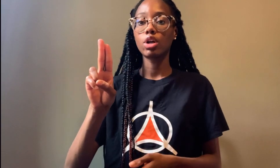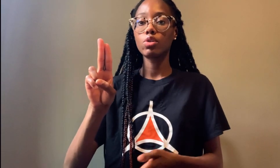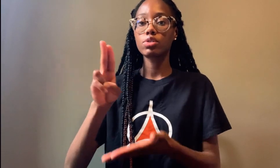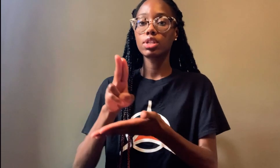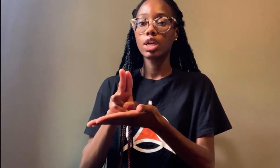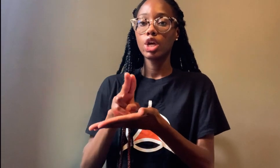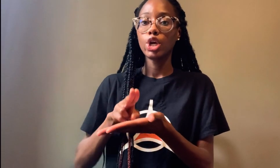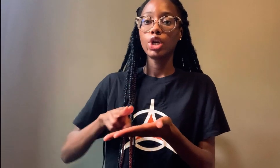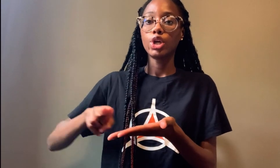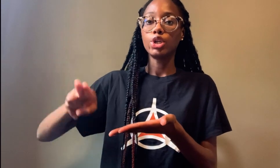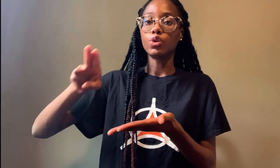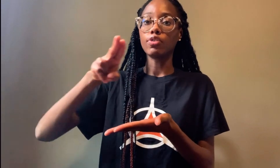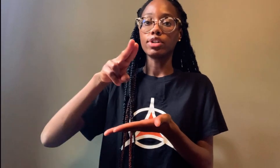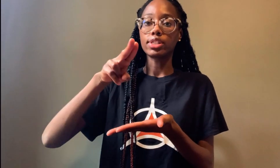closed, university.